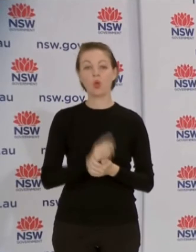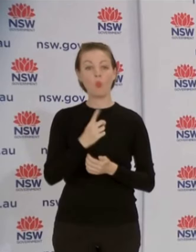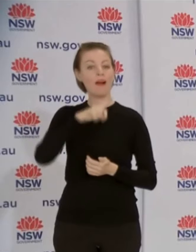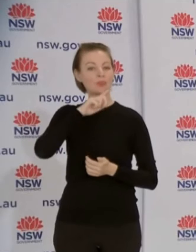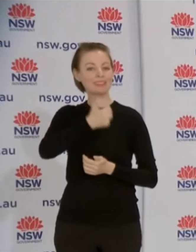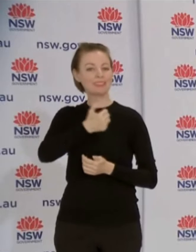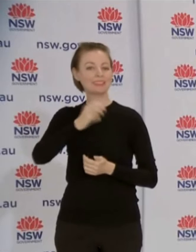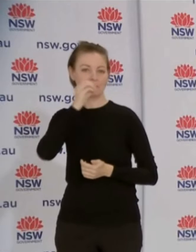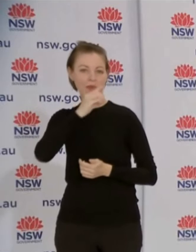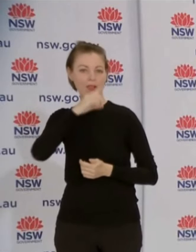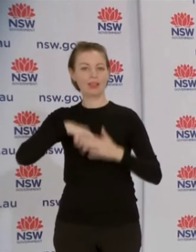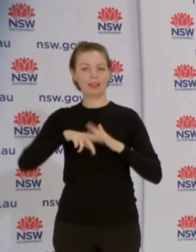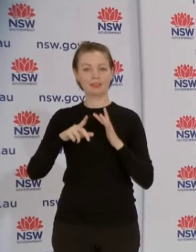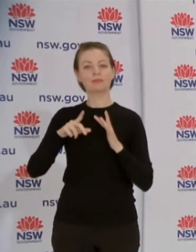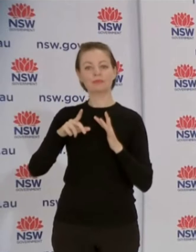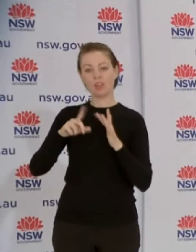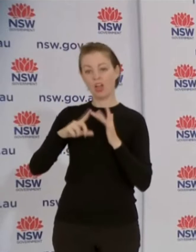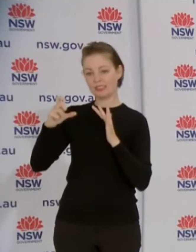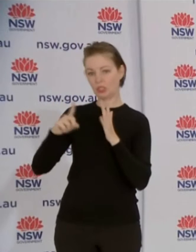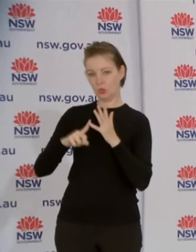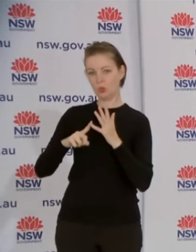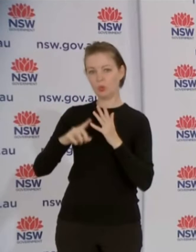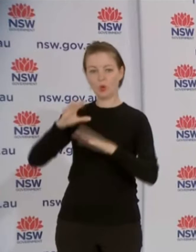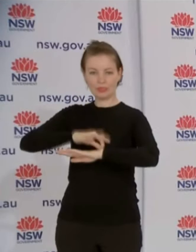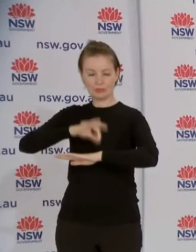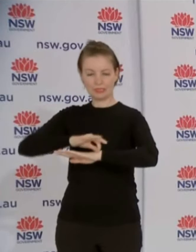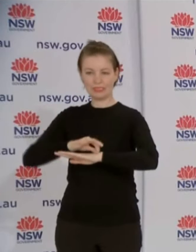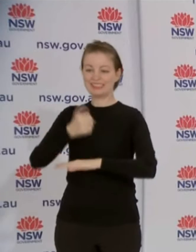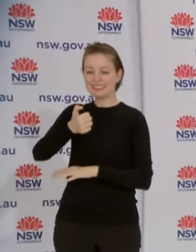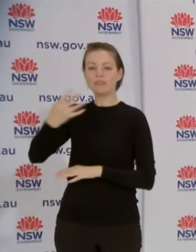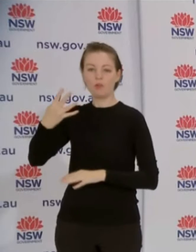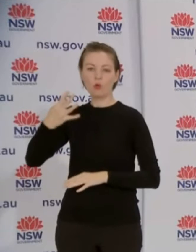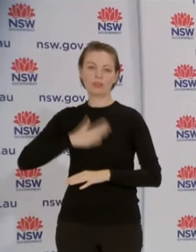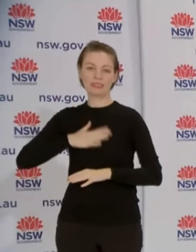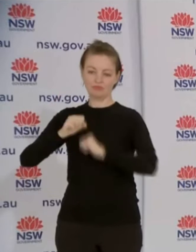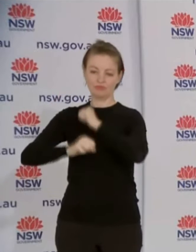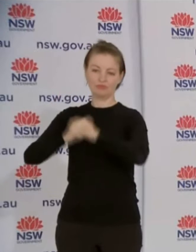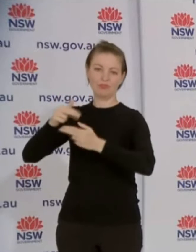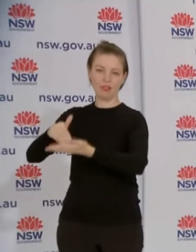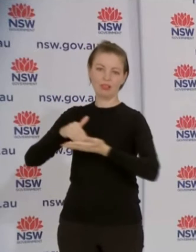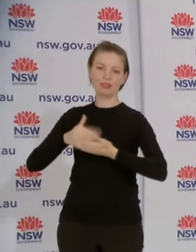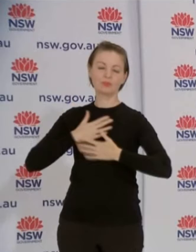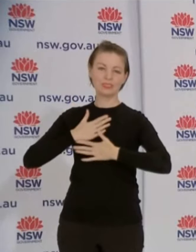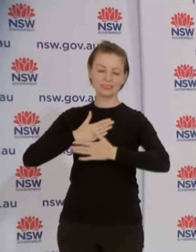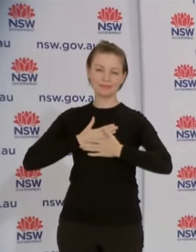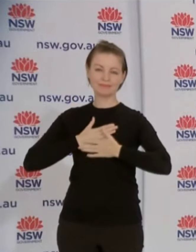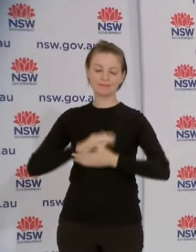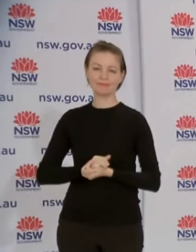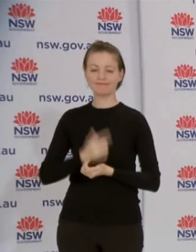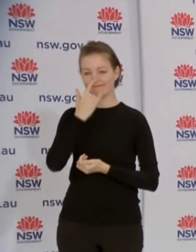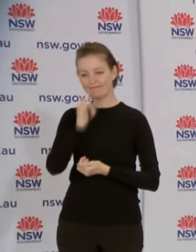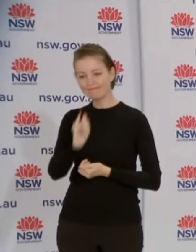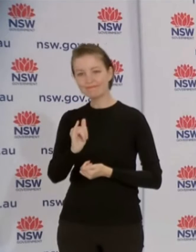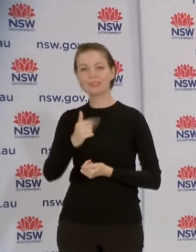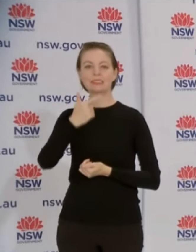care and 64 of whom require ventilation. Sadly, we've been notified of 7